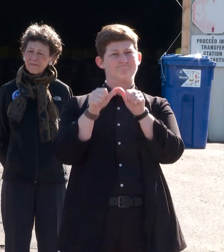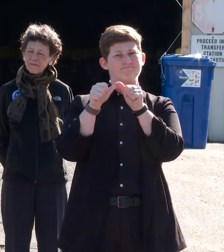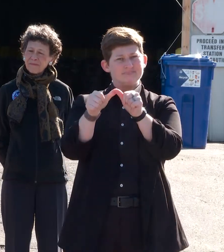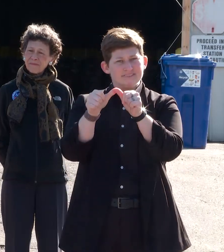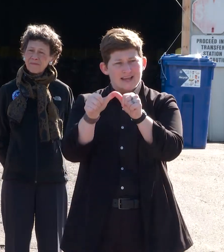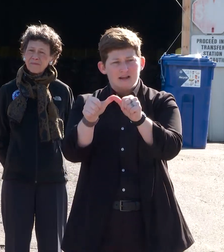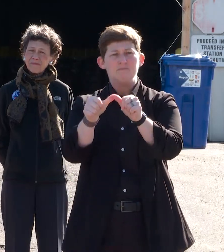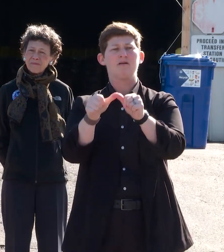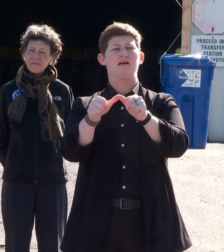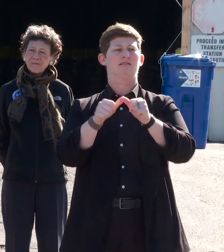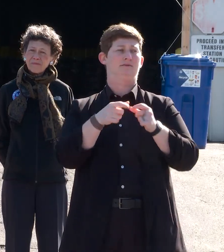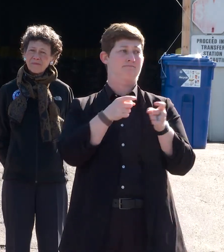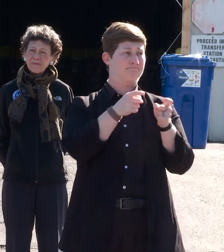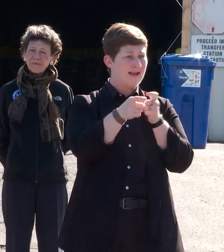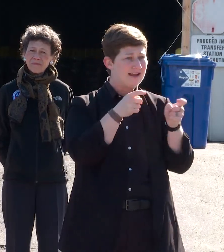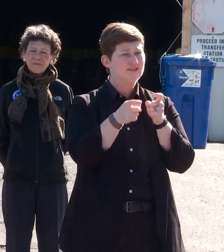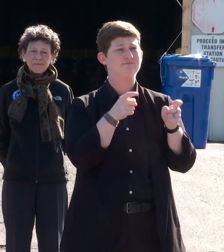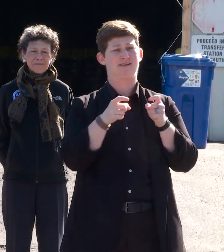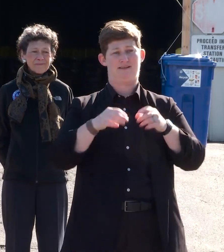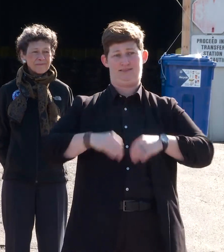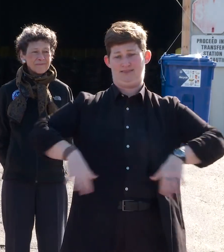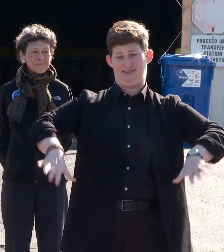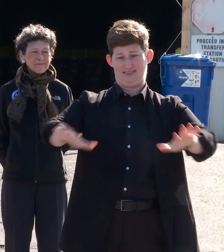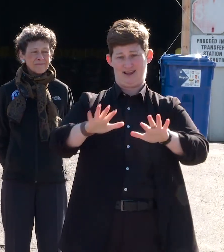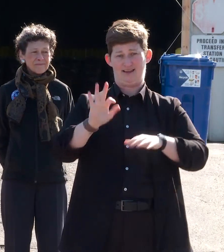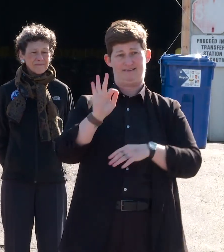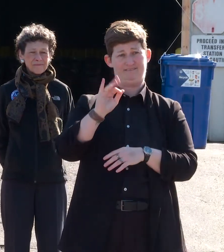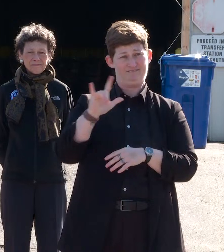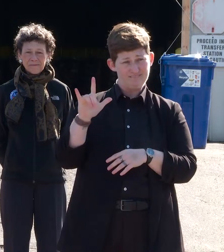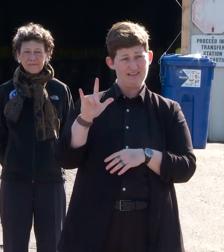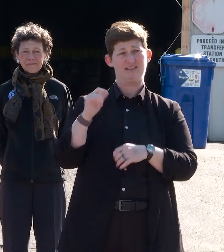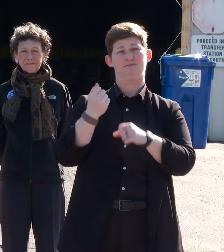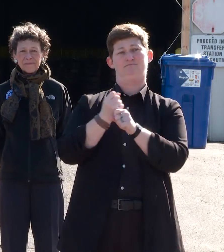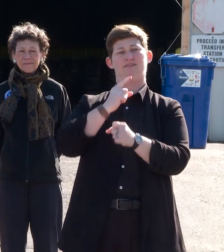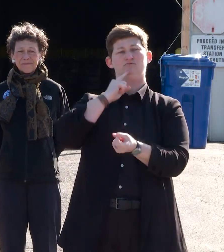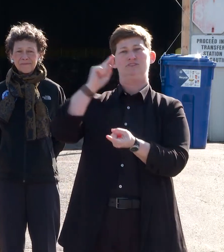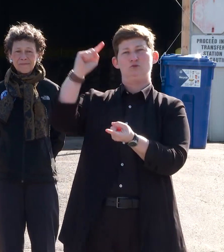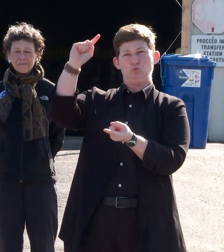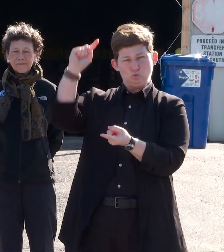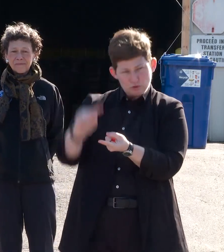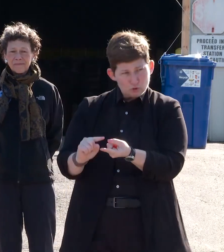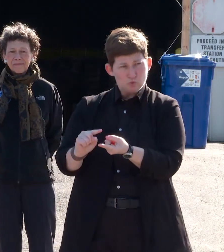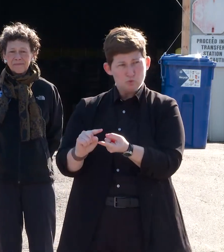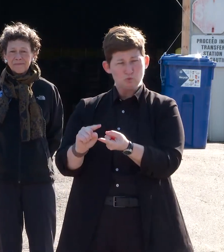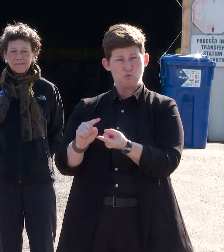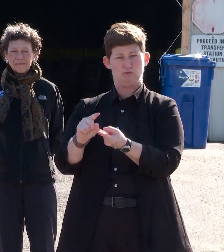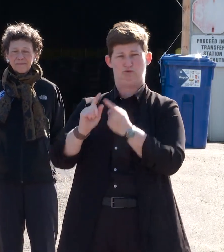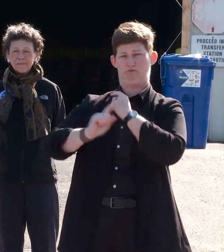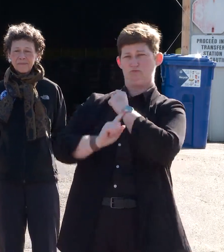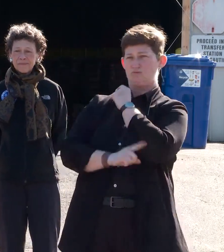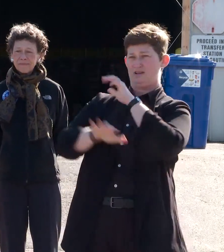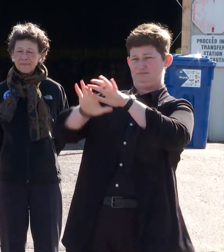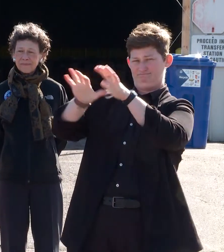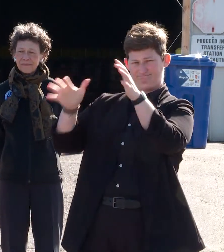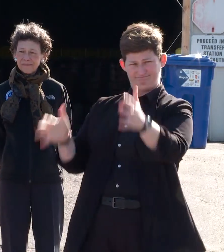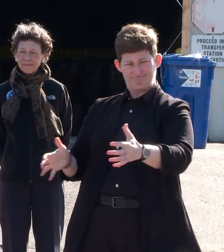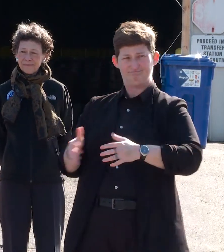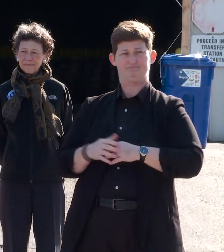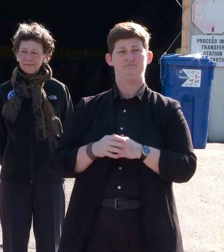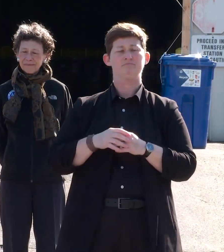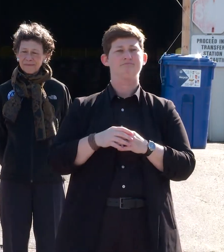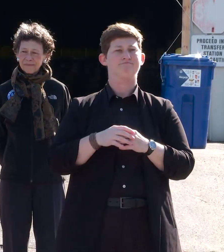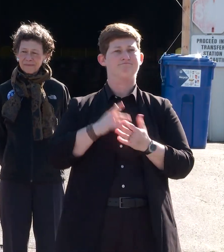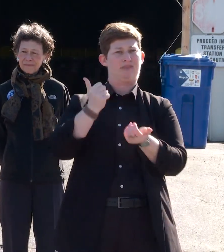management and landfill diversion as a way to reduce carbon emissions and help address the global warming crisis that we're